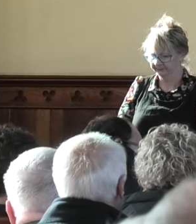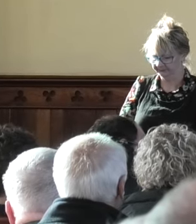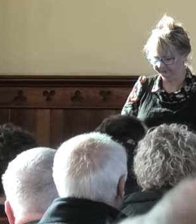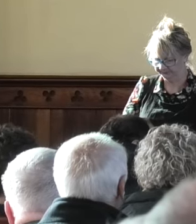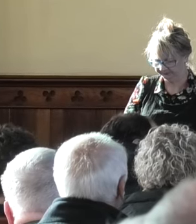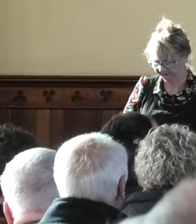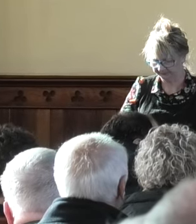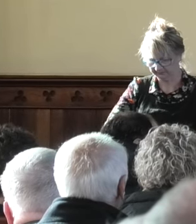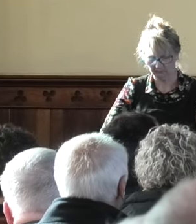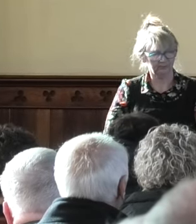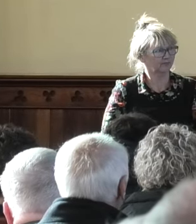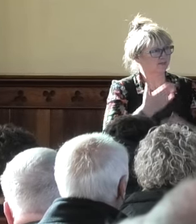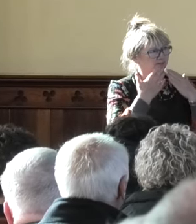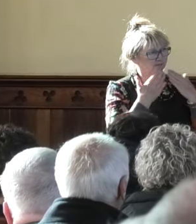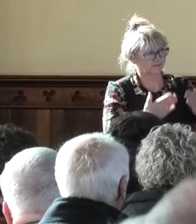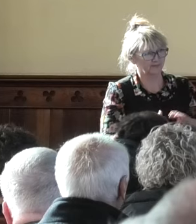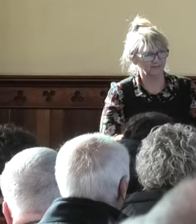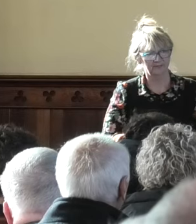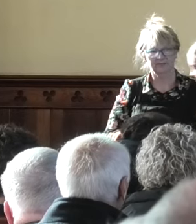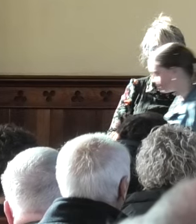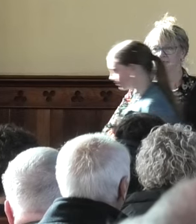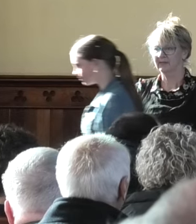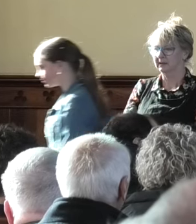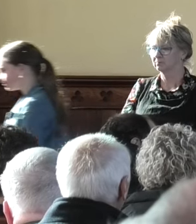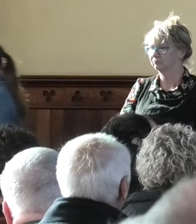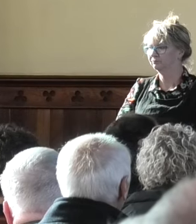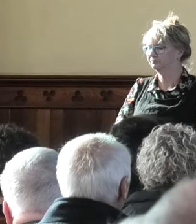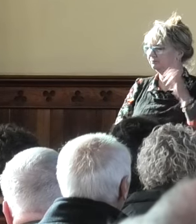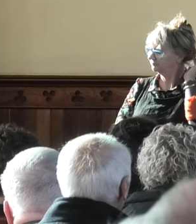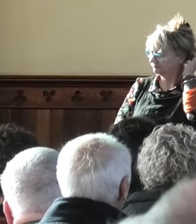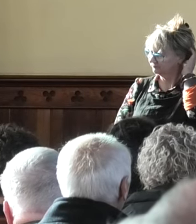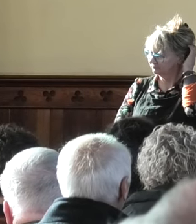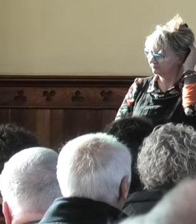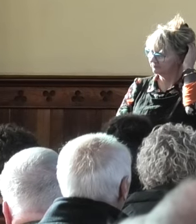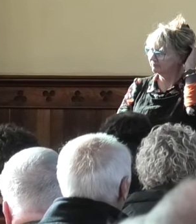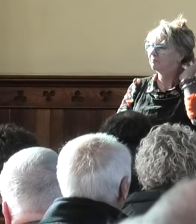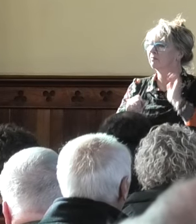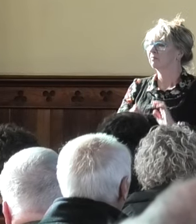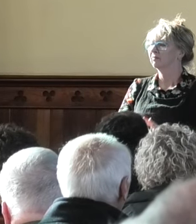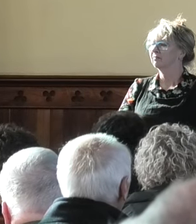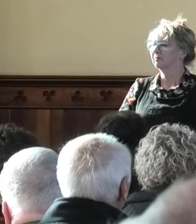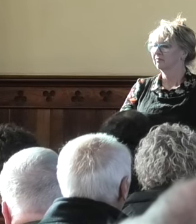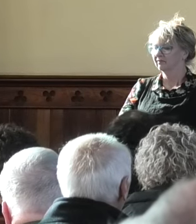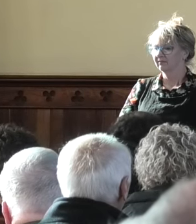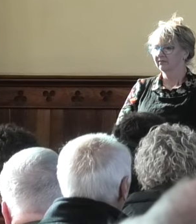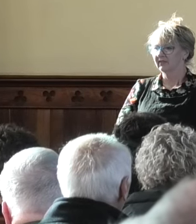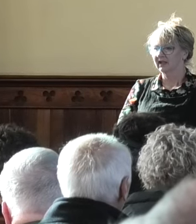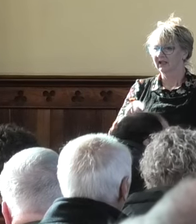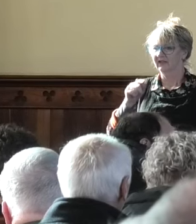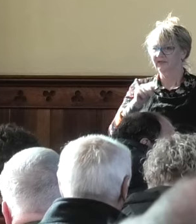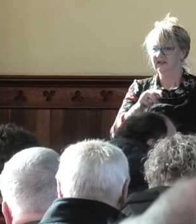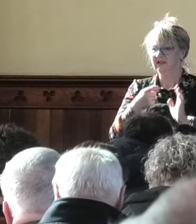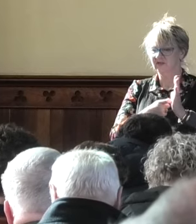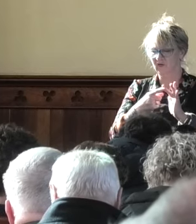Thanks, Nikita. You're welcome to sit or stay, it's up to you. Okay, so this is for